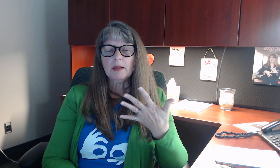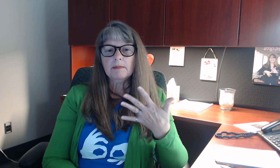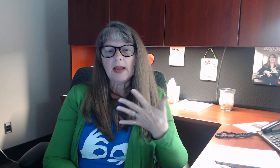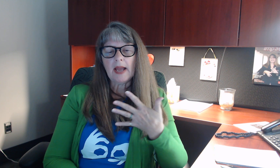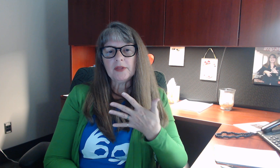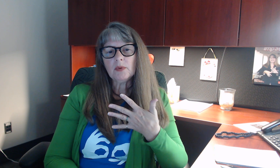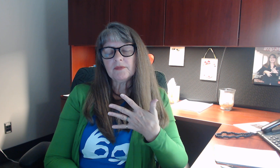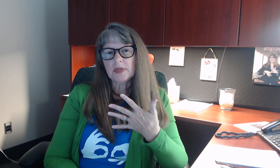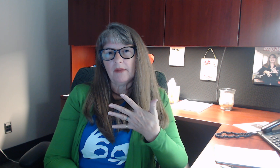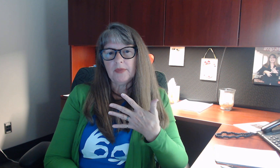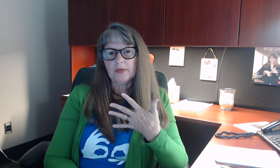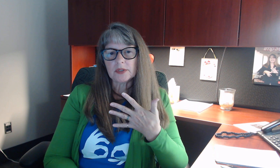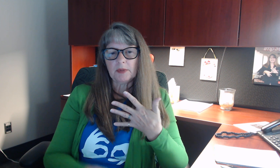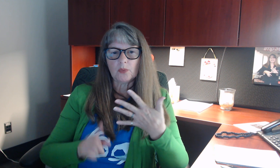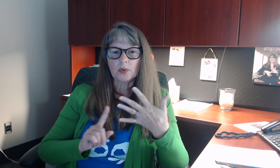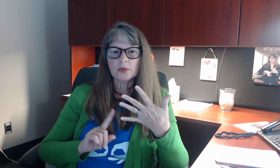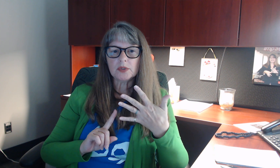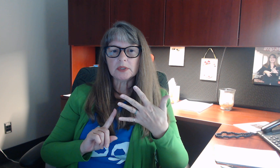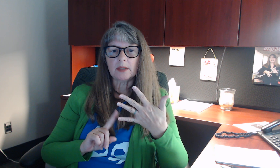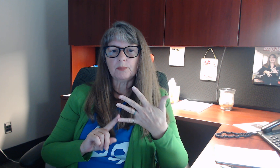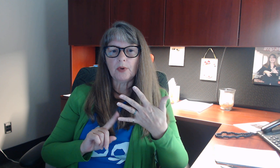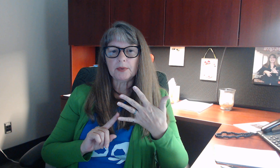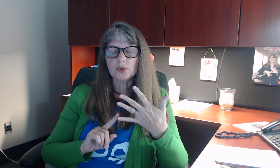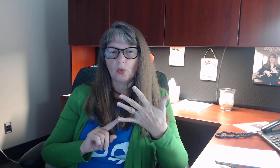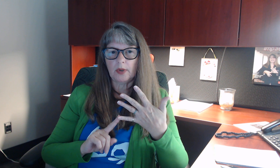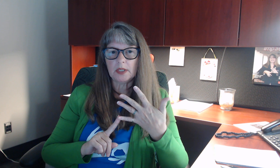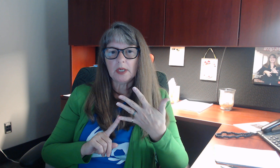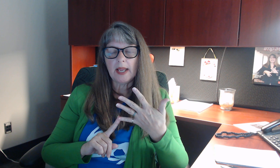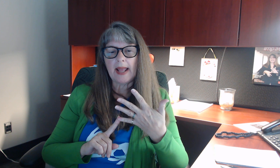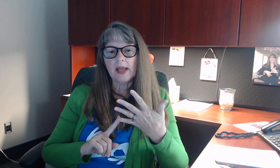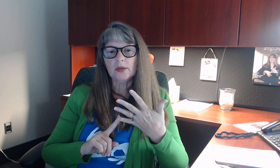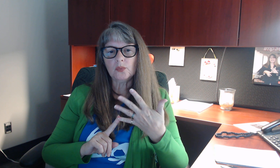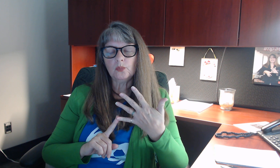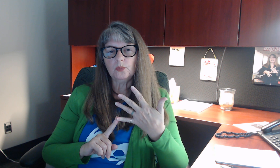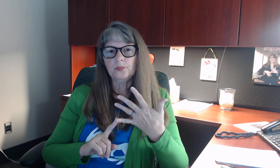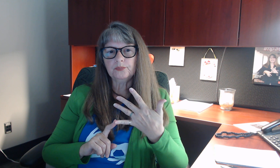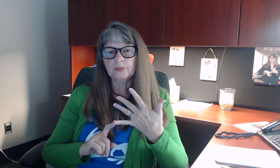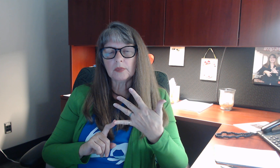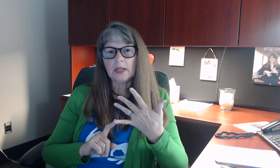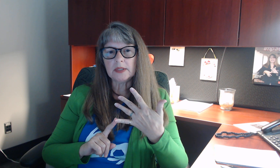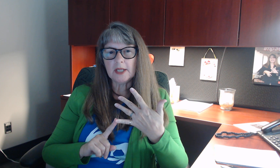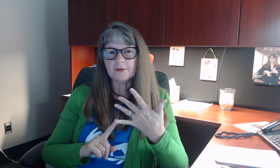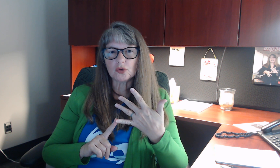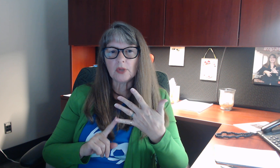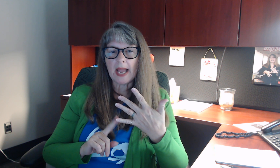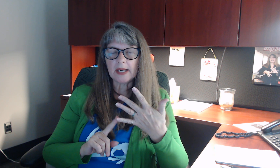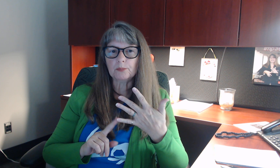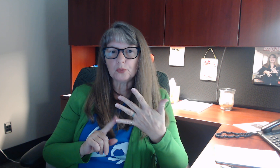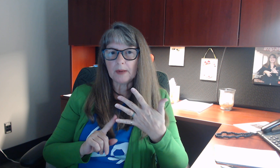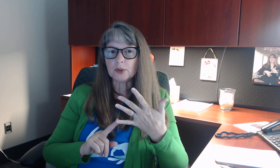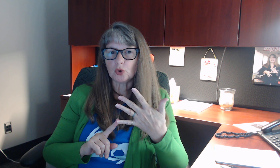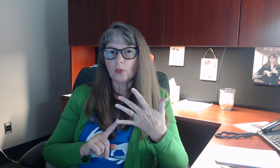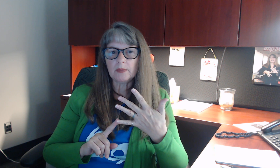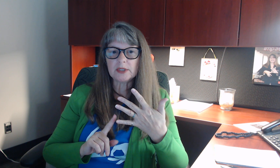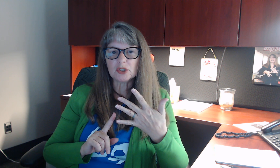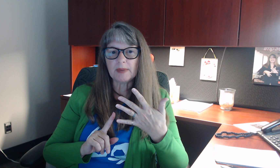I think I've done this before. So this is like preparatory, and the deaf school had a preparatory, which is